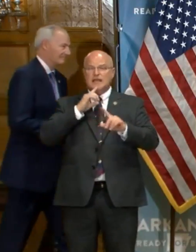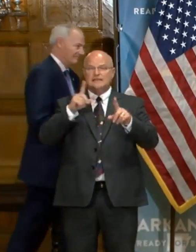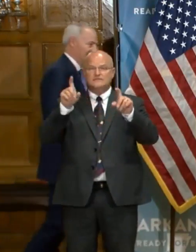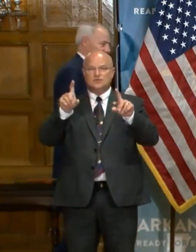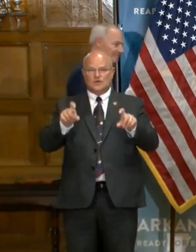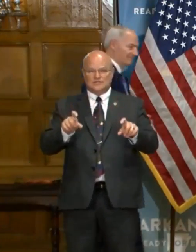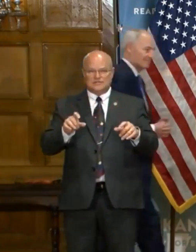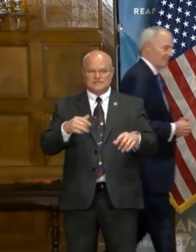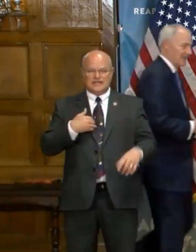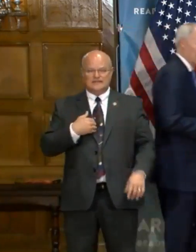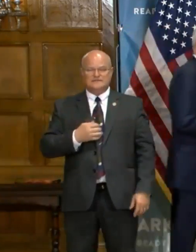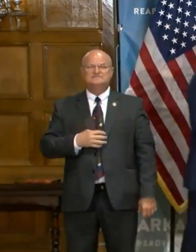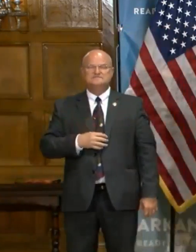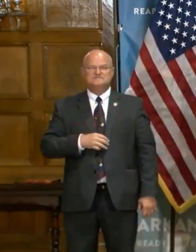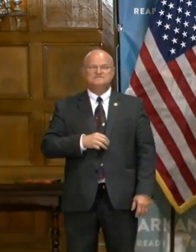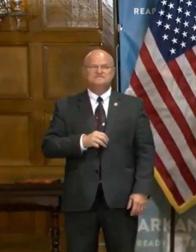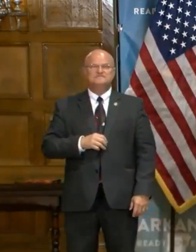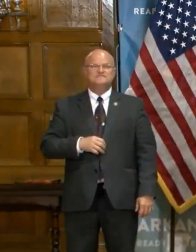this.